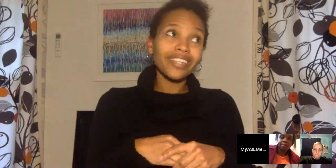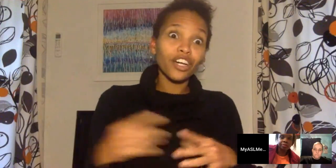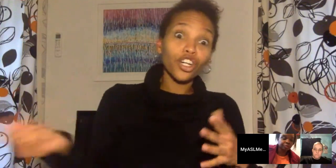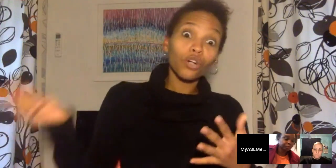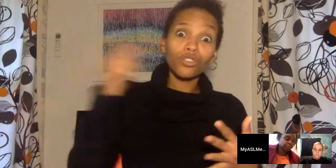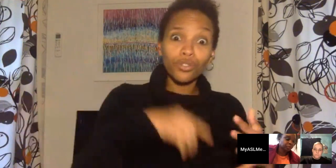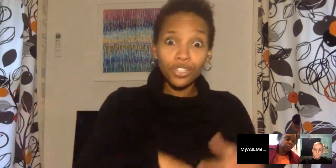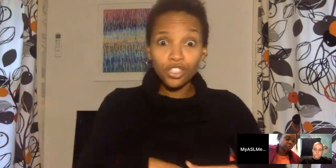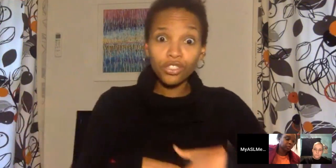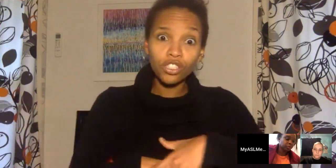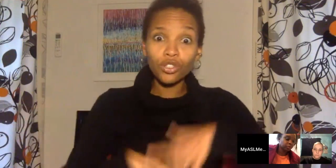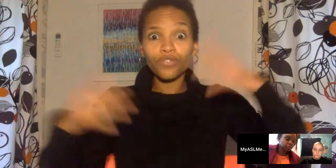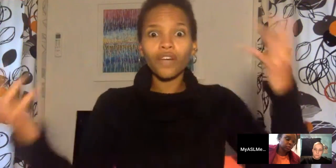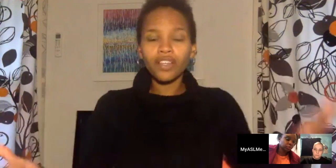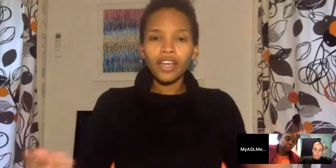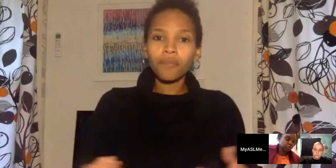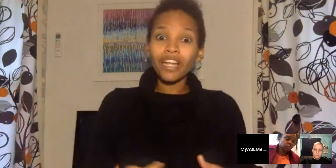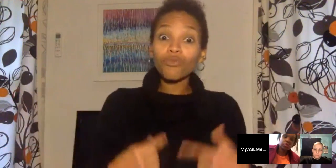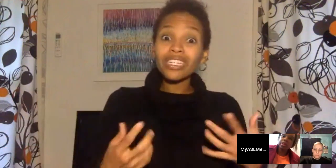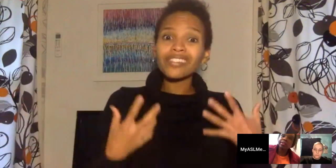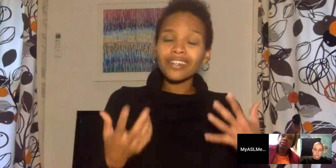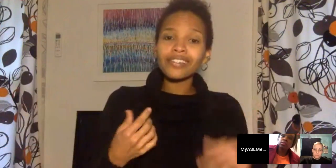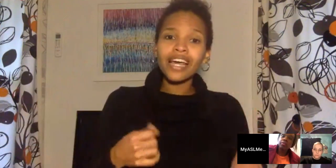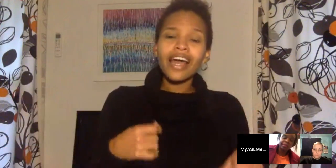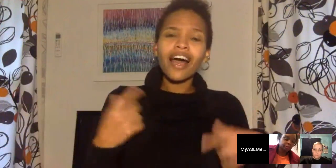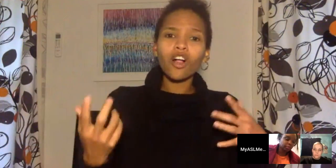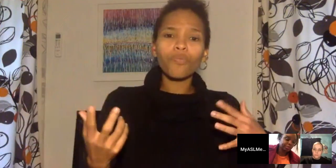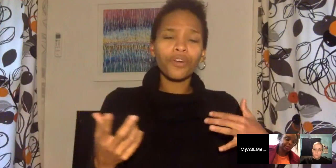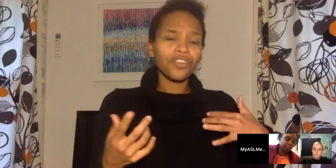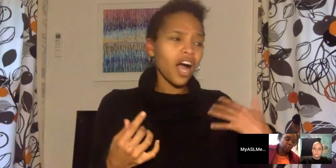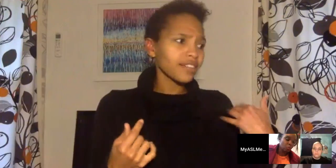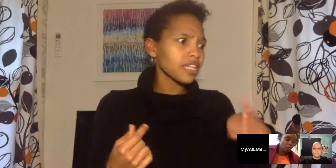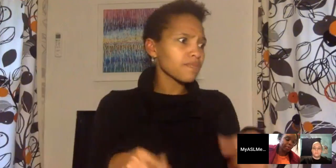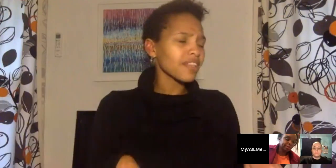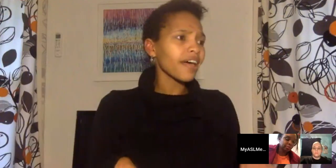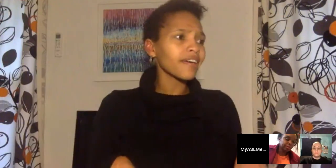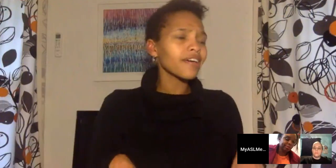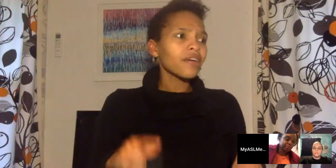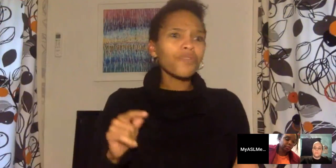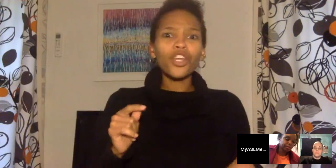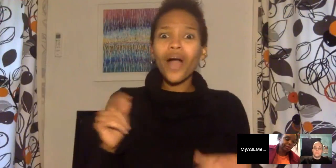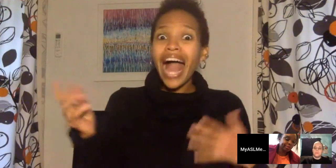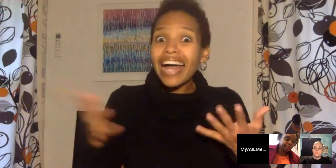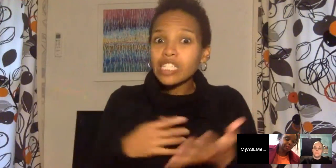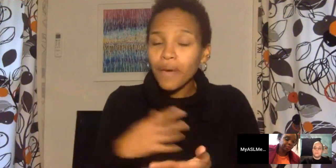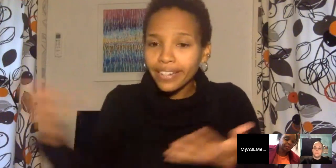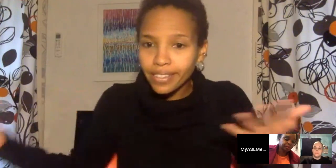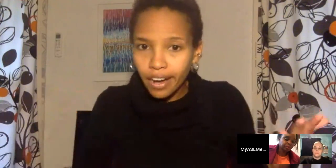a go-to, you could do it for everything, but it really does help with concepts like, you know, aspects